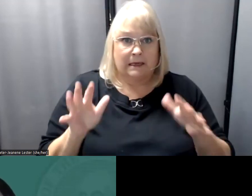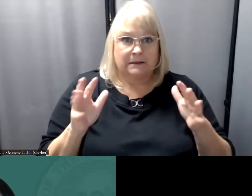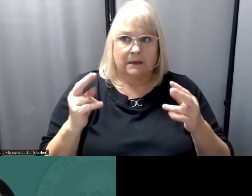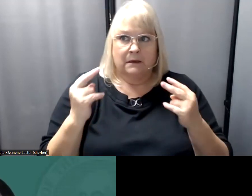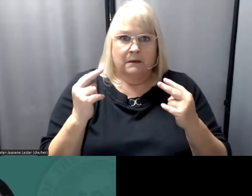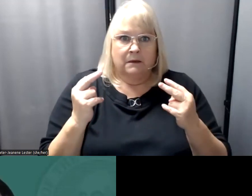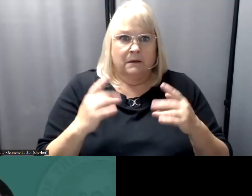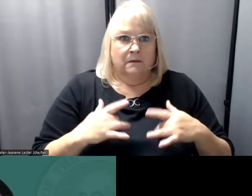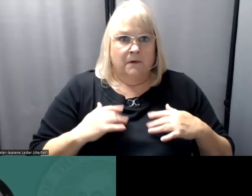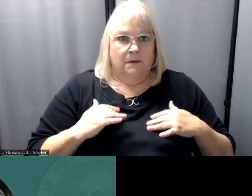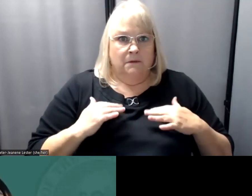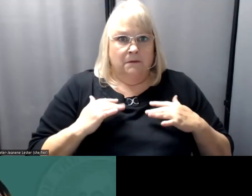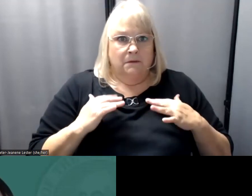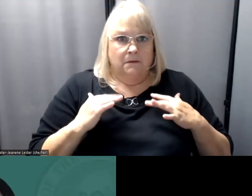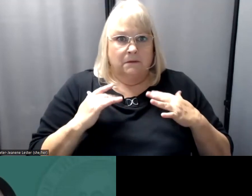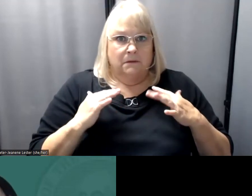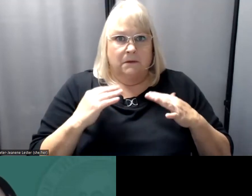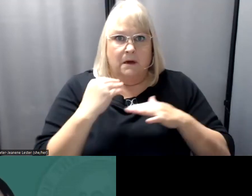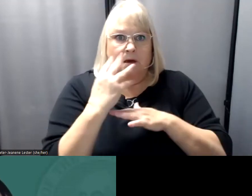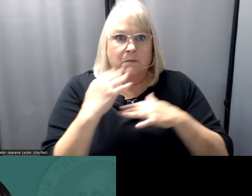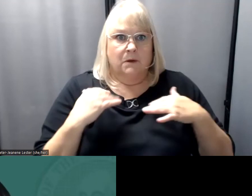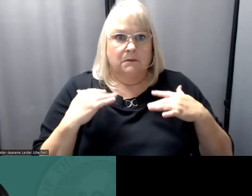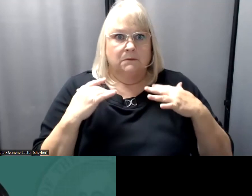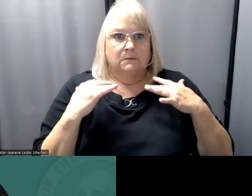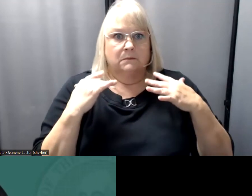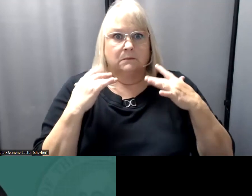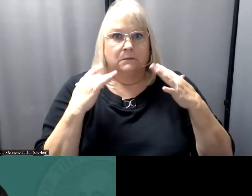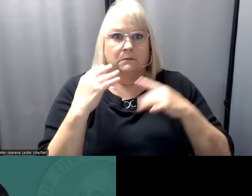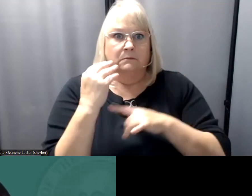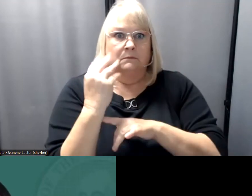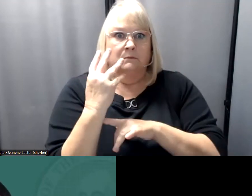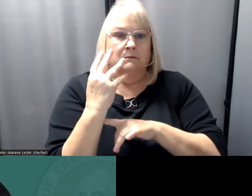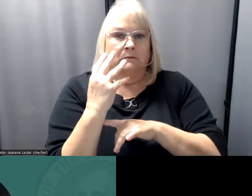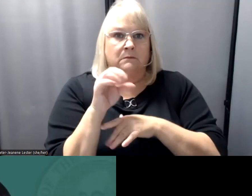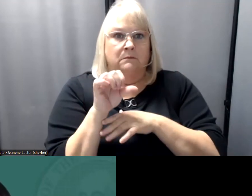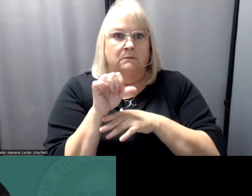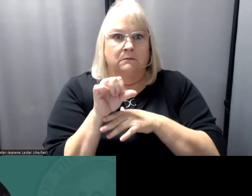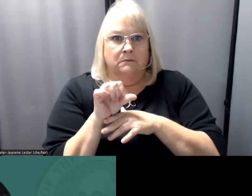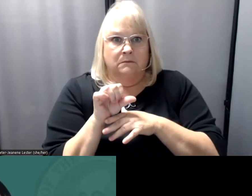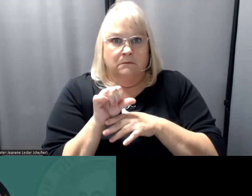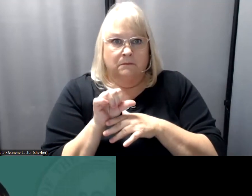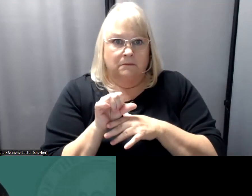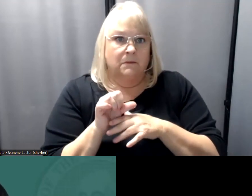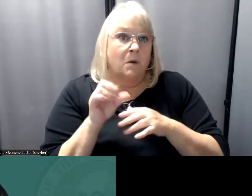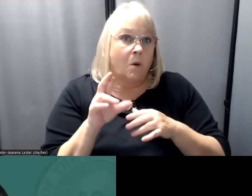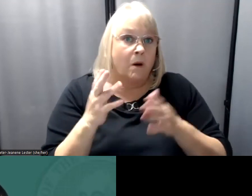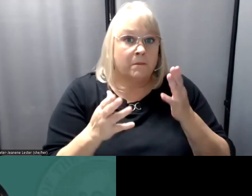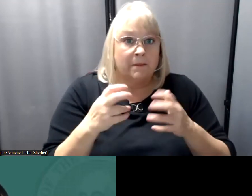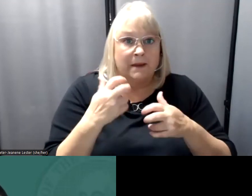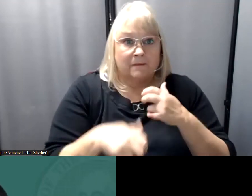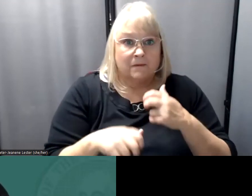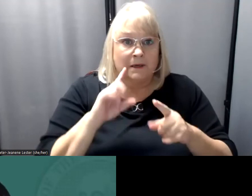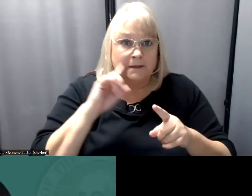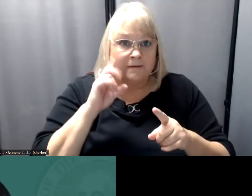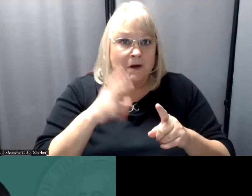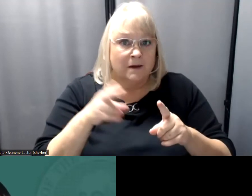their anxiety heightened on camera, and it may be difficult for deaf or hard of hearing individuals to